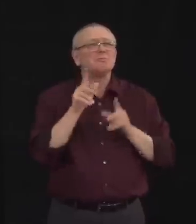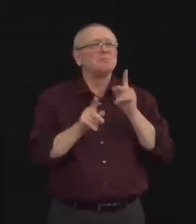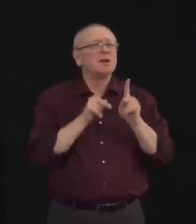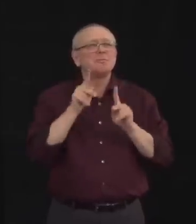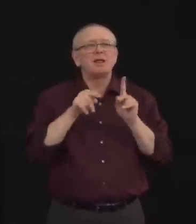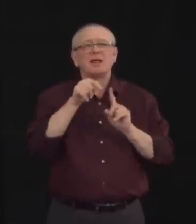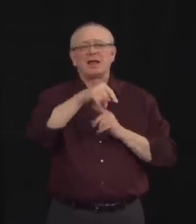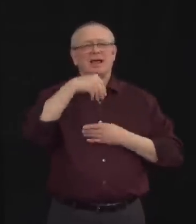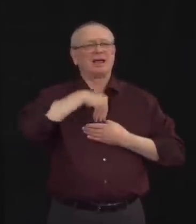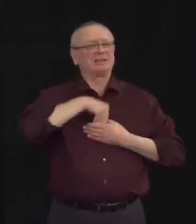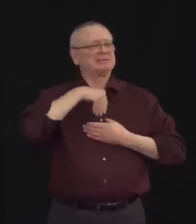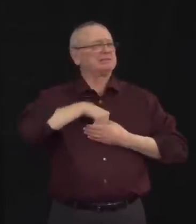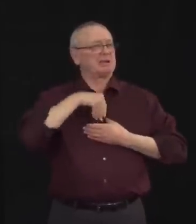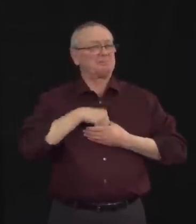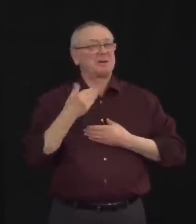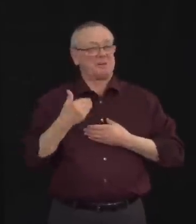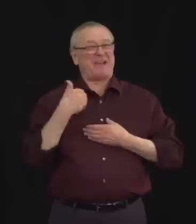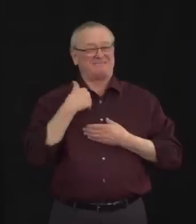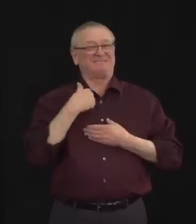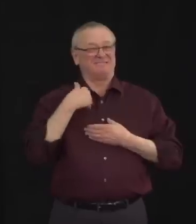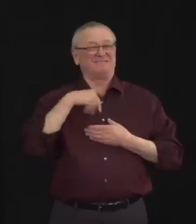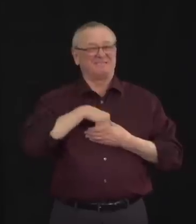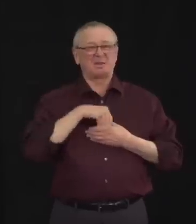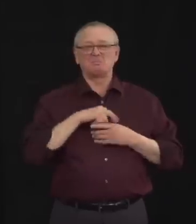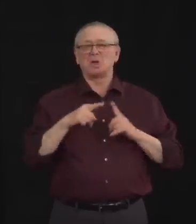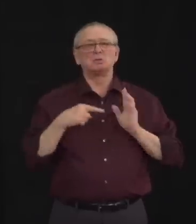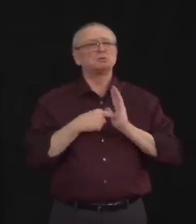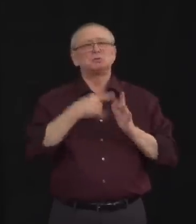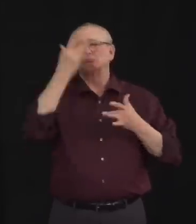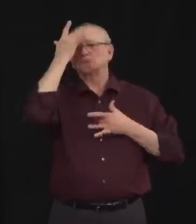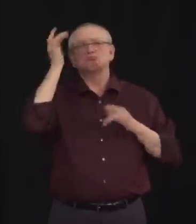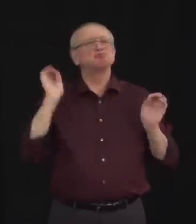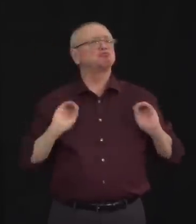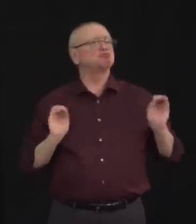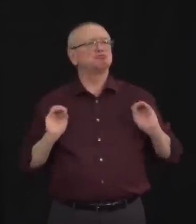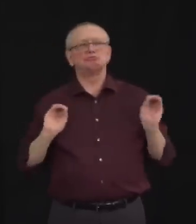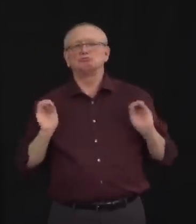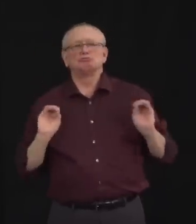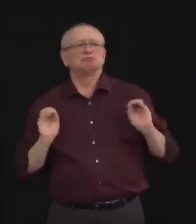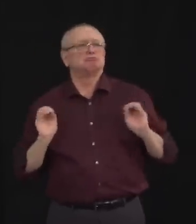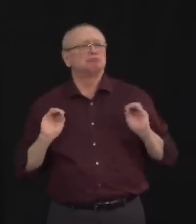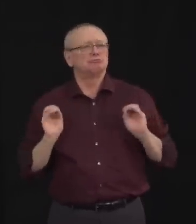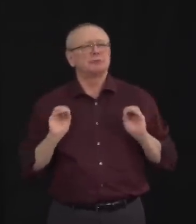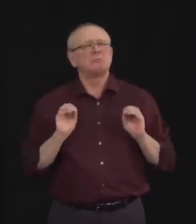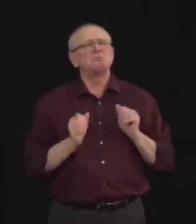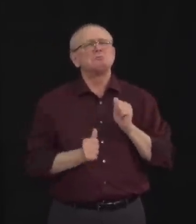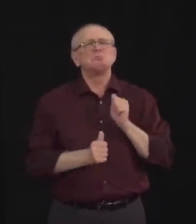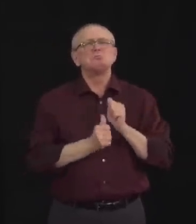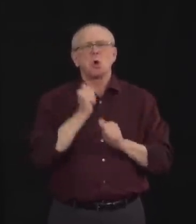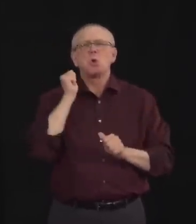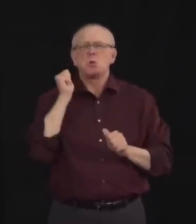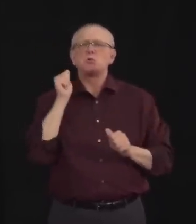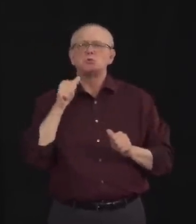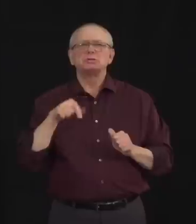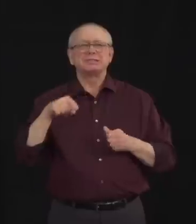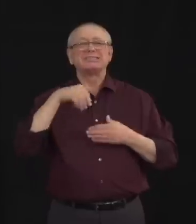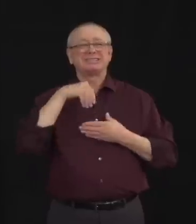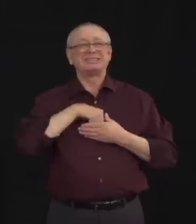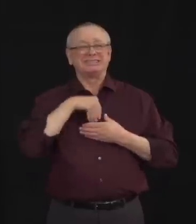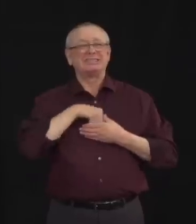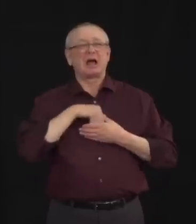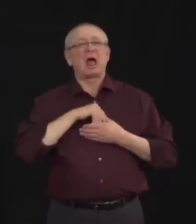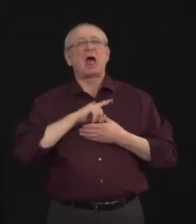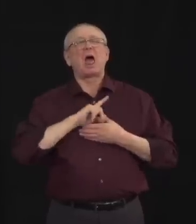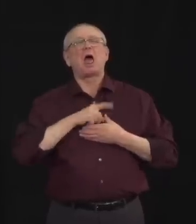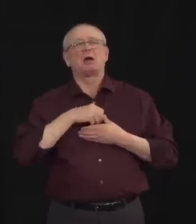their infection. While most people who get infected will eventually feel sick, there are some who do not. In order